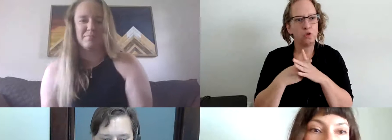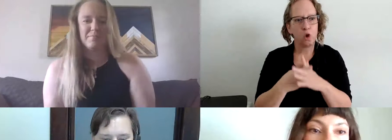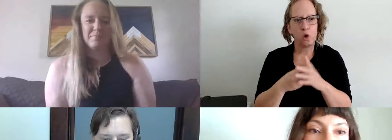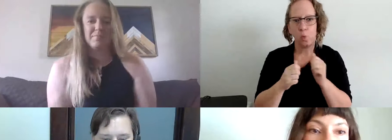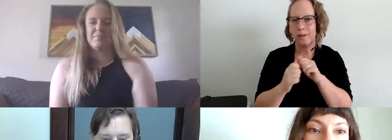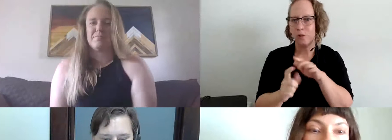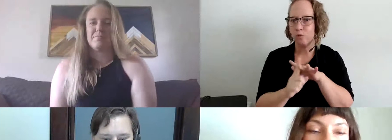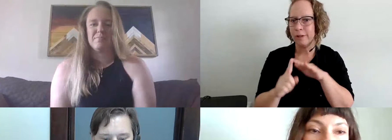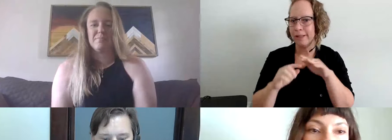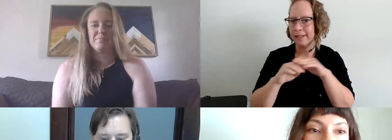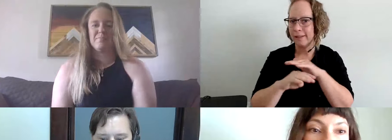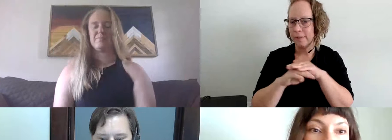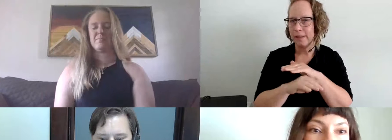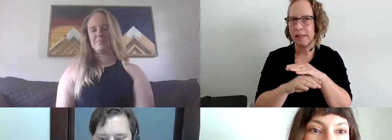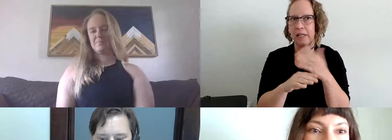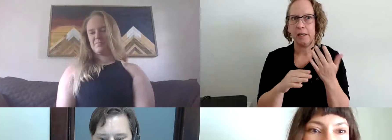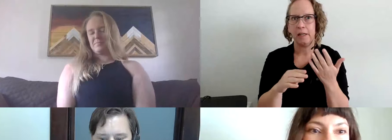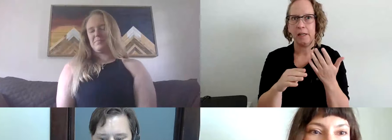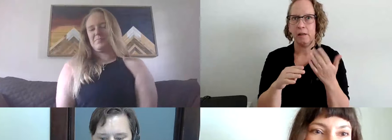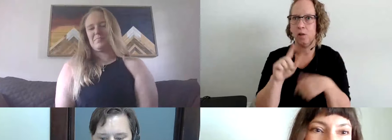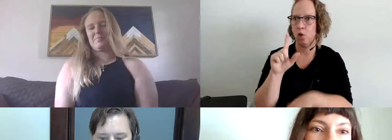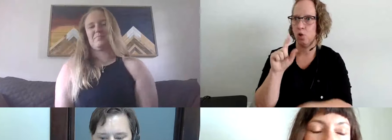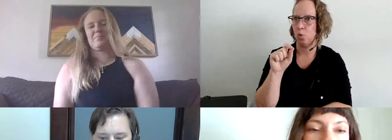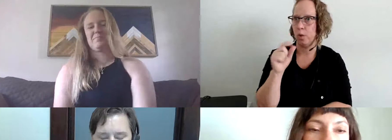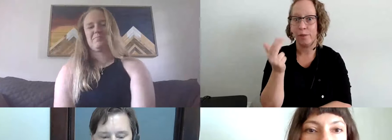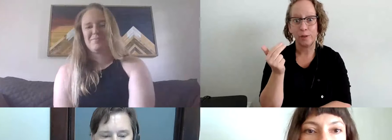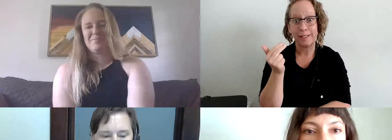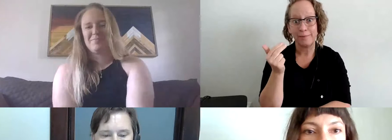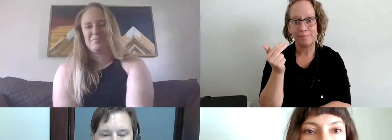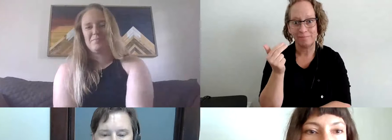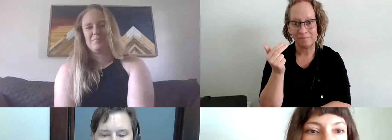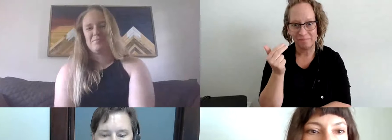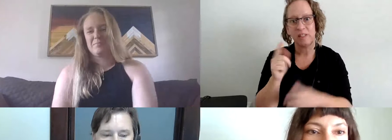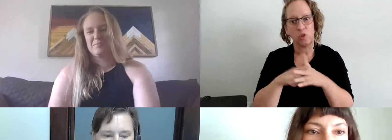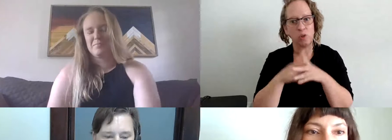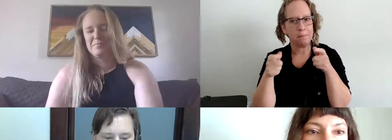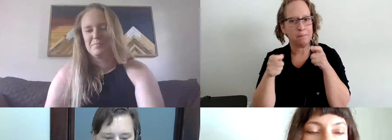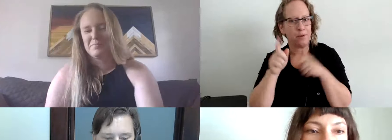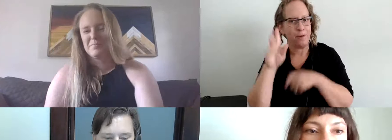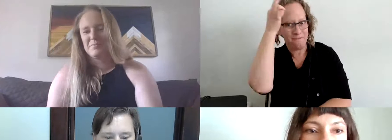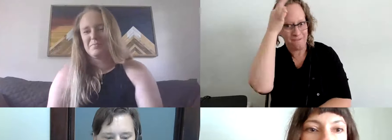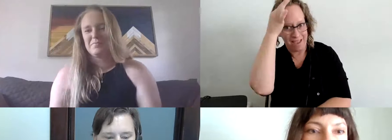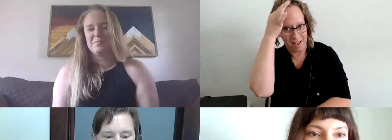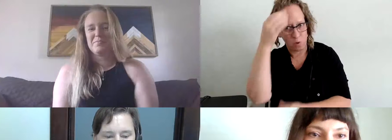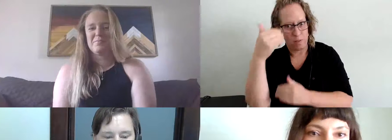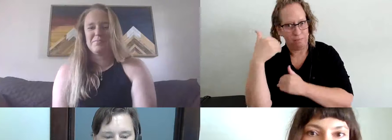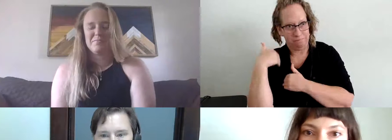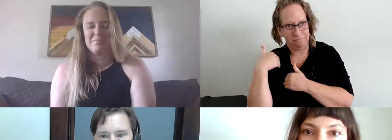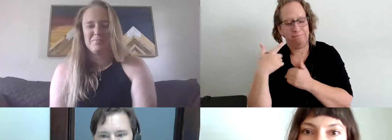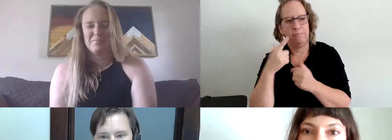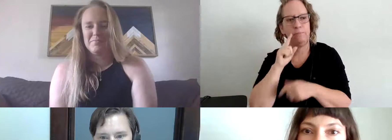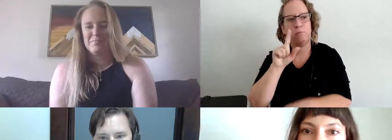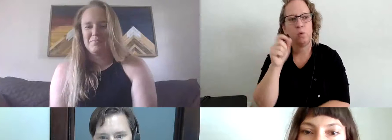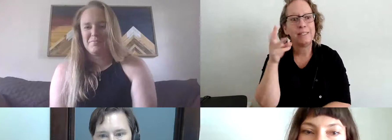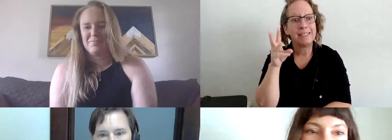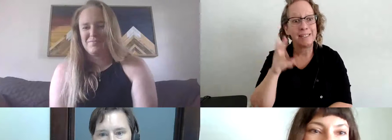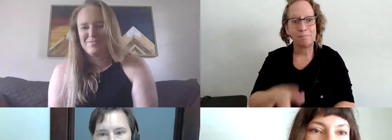Sprint Accessibility in 2013, and I started managing the Federal Relay account in 2016.